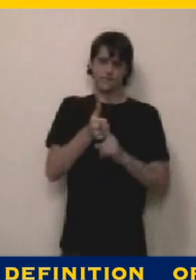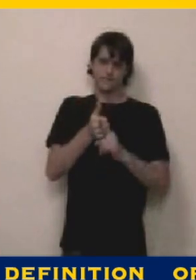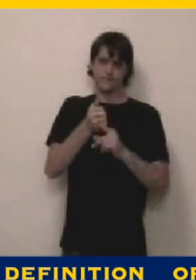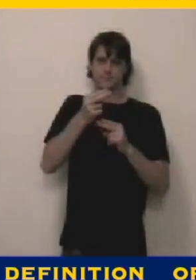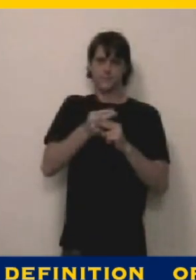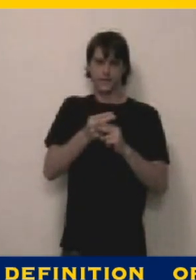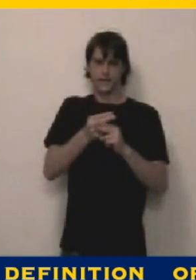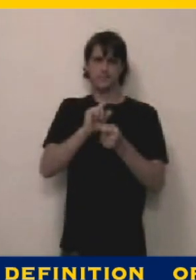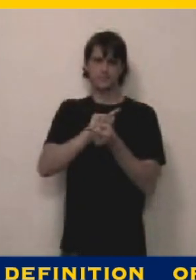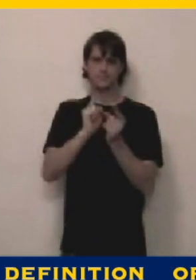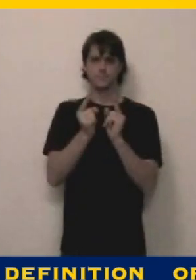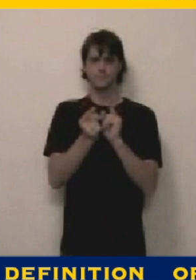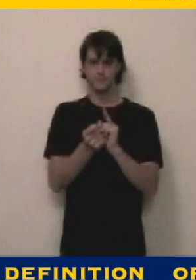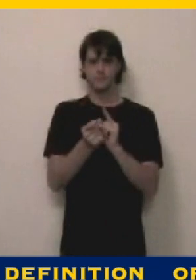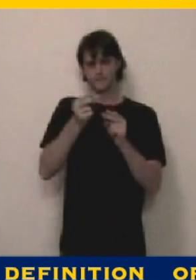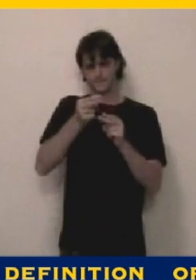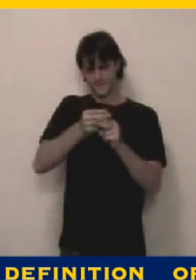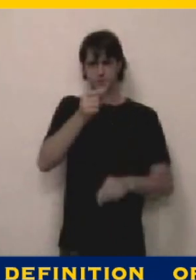experimentally.